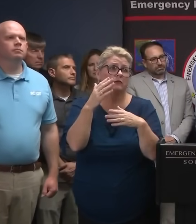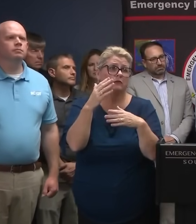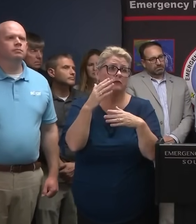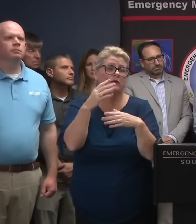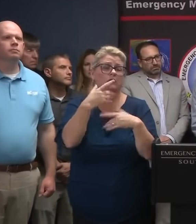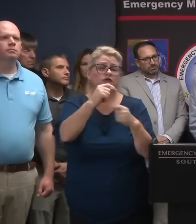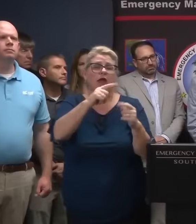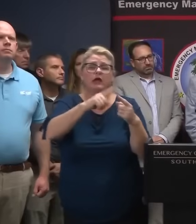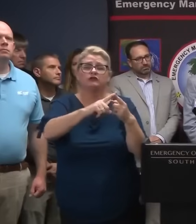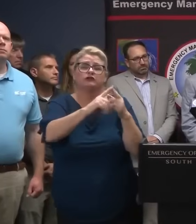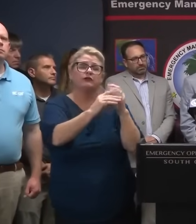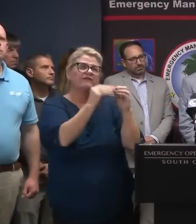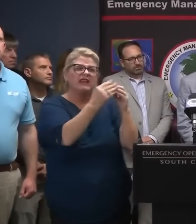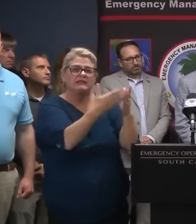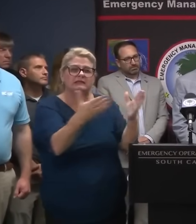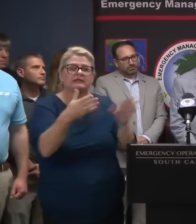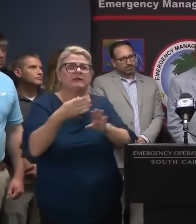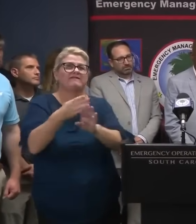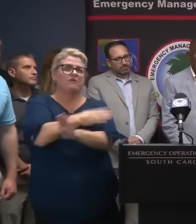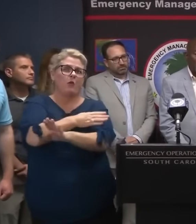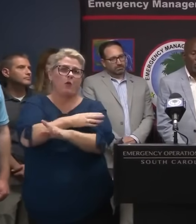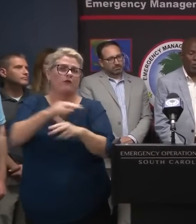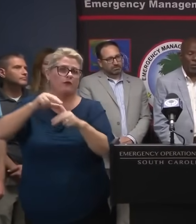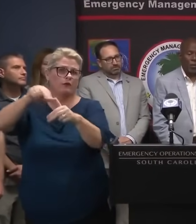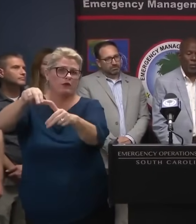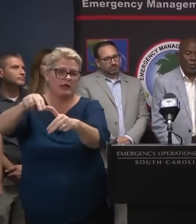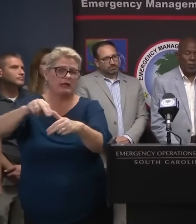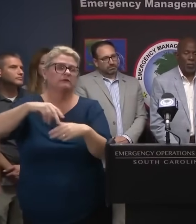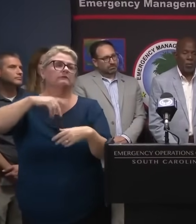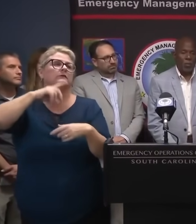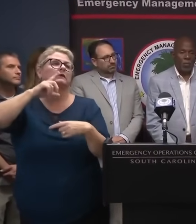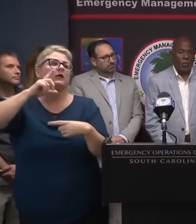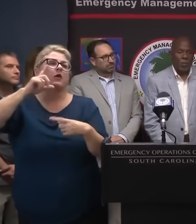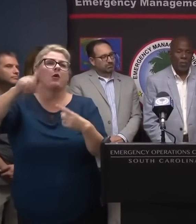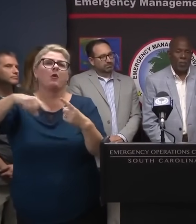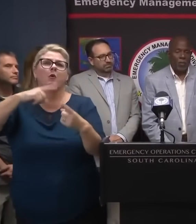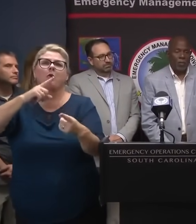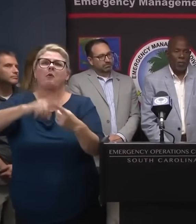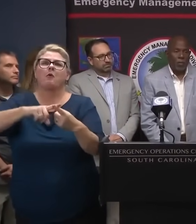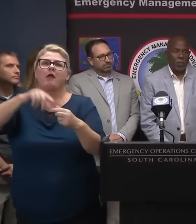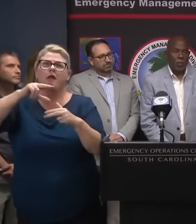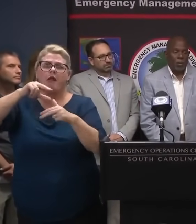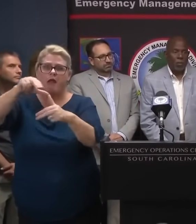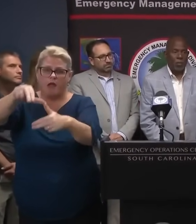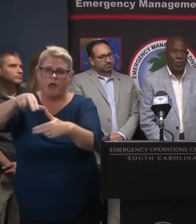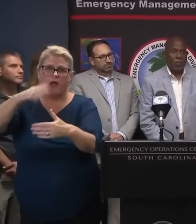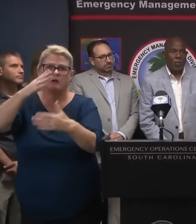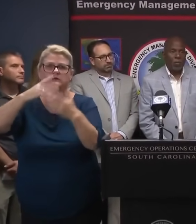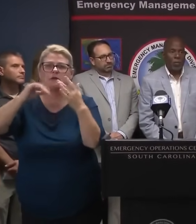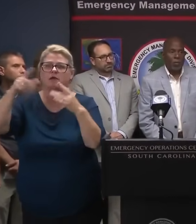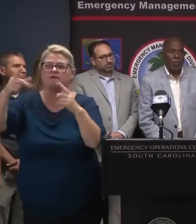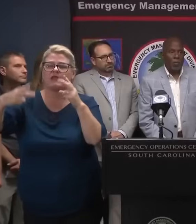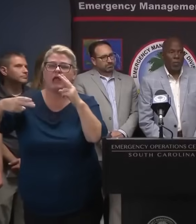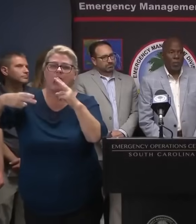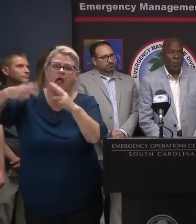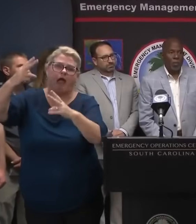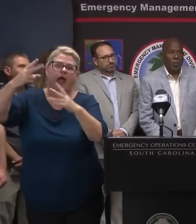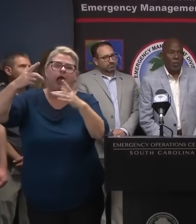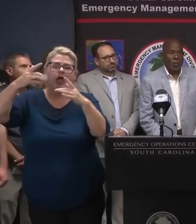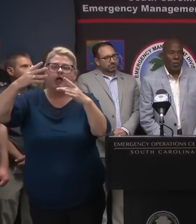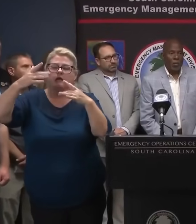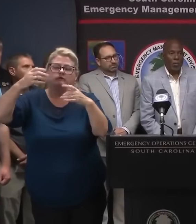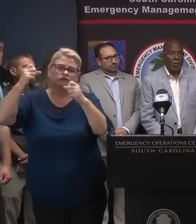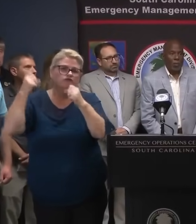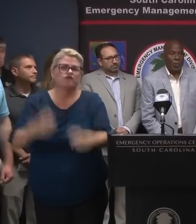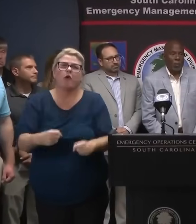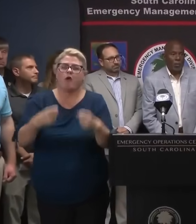storm. As this came in, we saw more damage done to some of the high voltage transmission lines. I was just wondering, what we